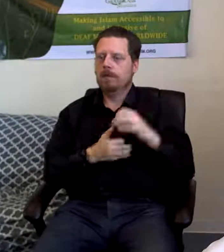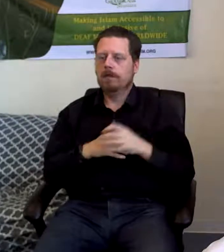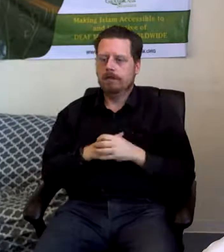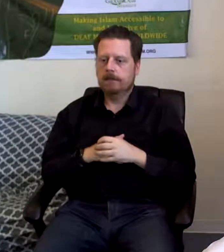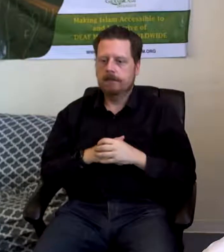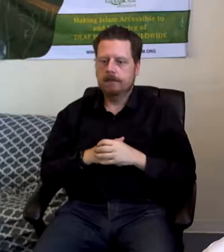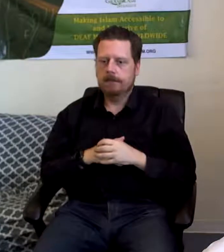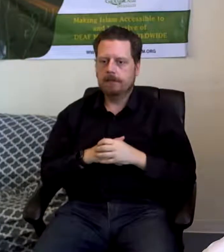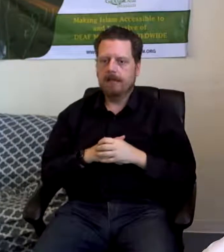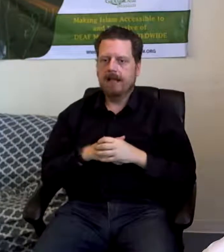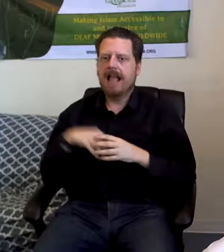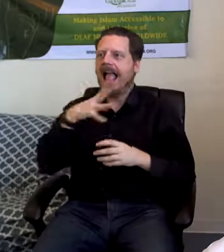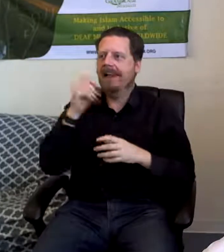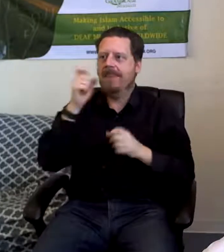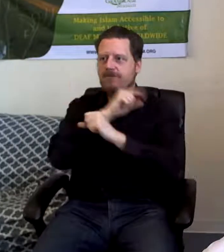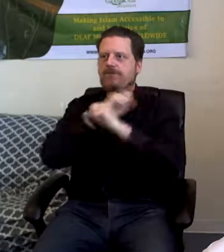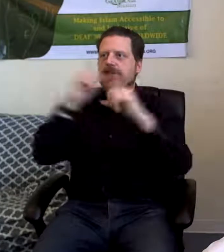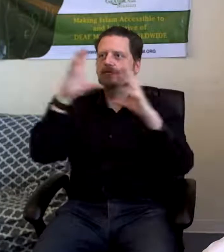and the visions.